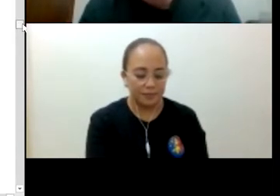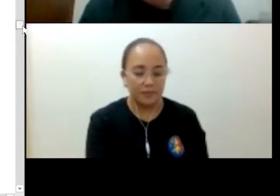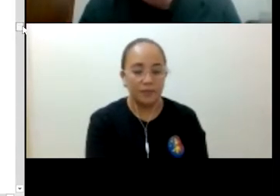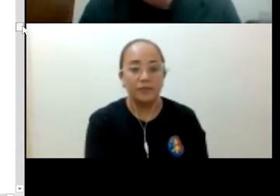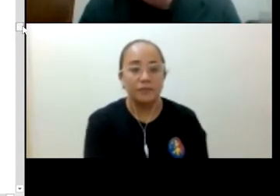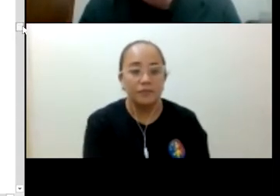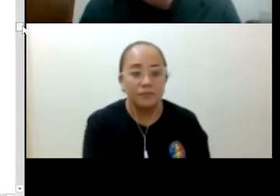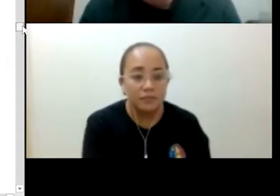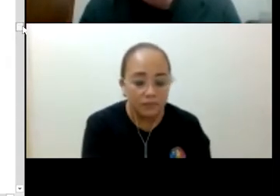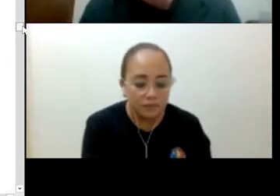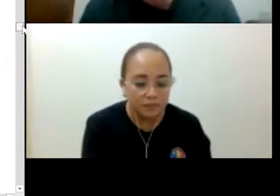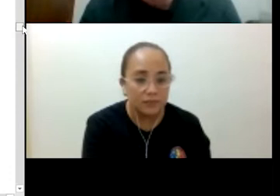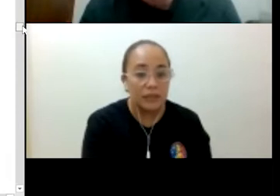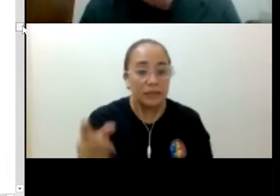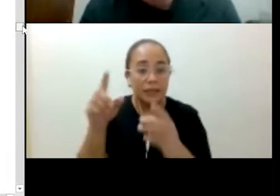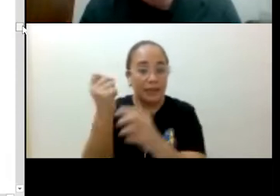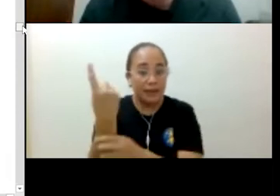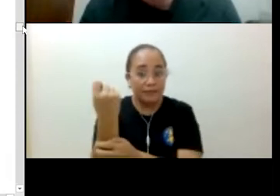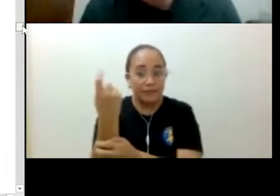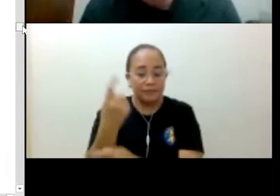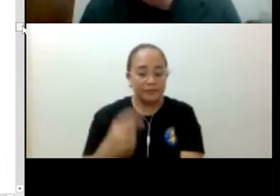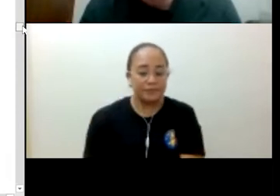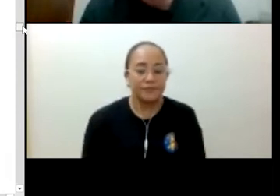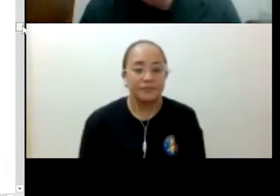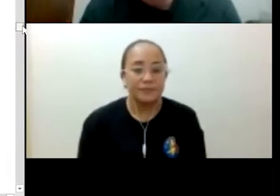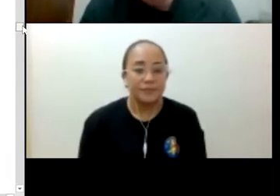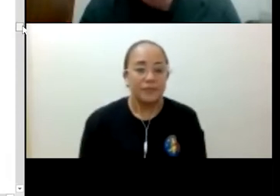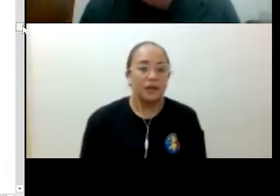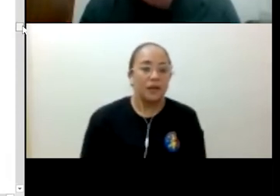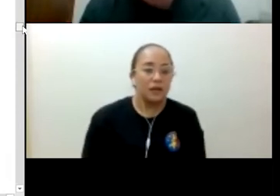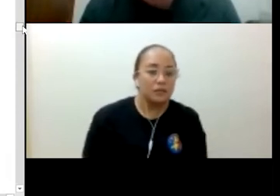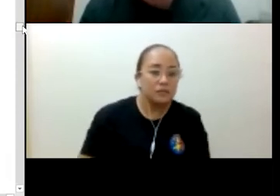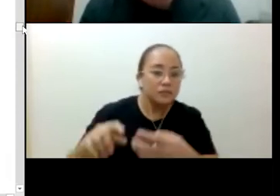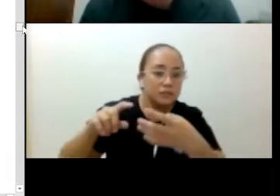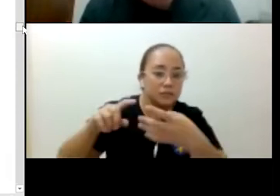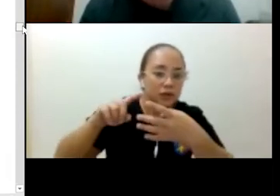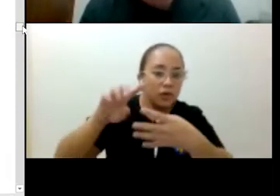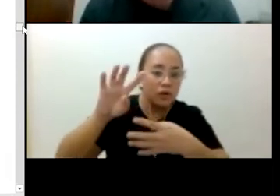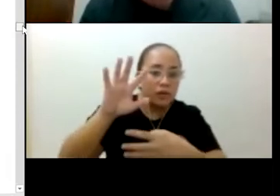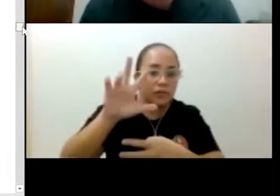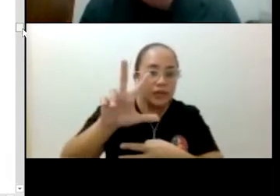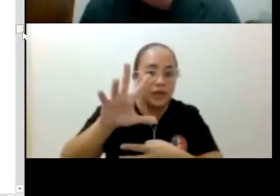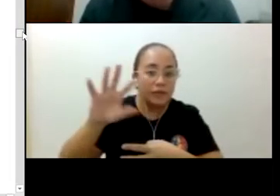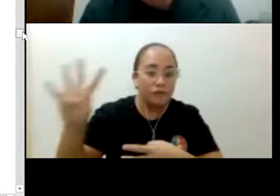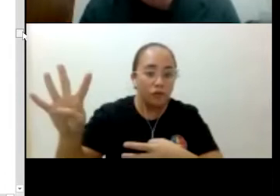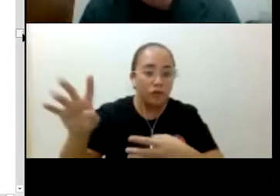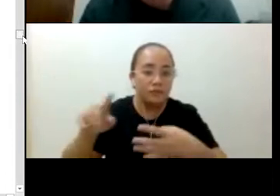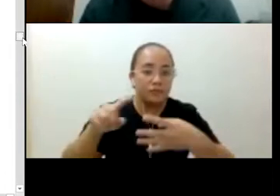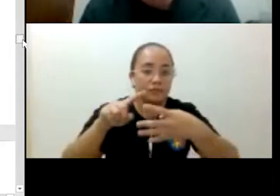So question 11, signs 3 and 4, ask in A